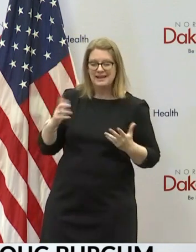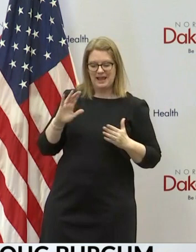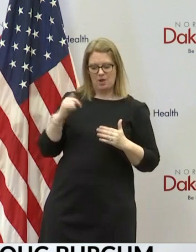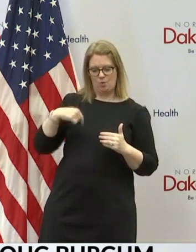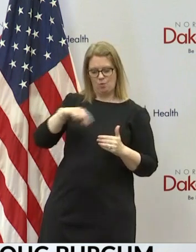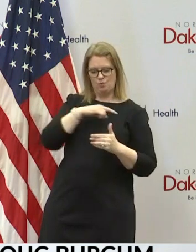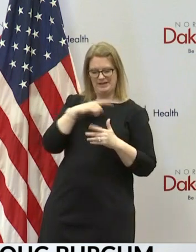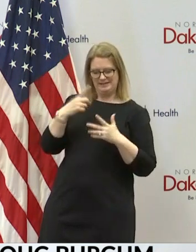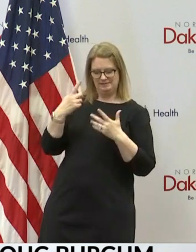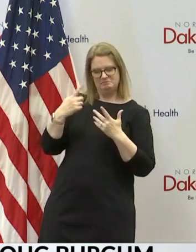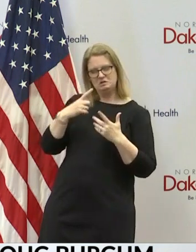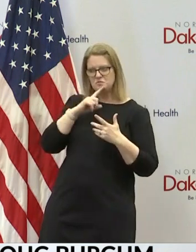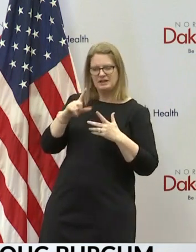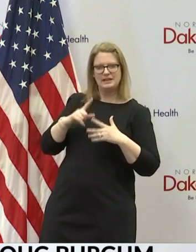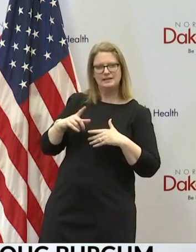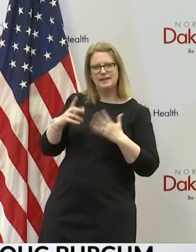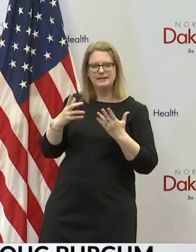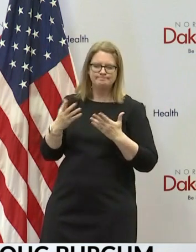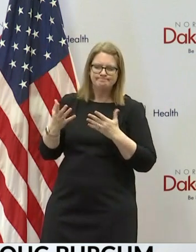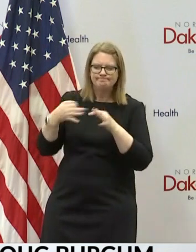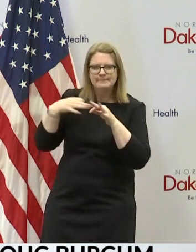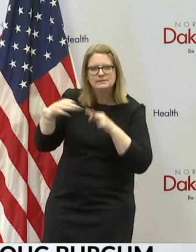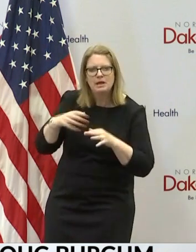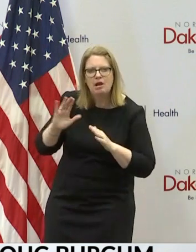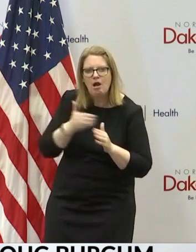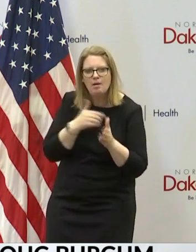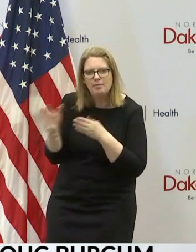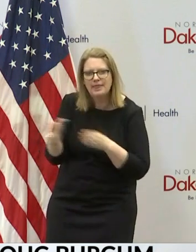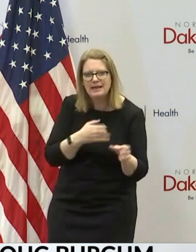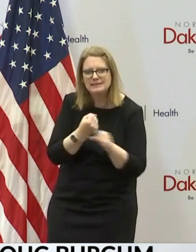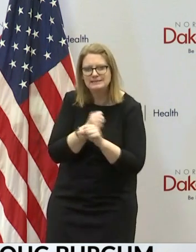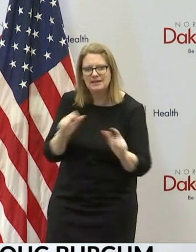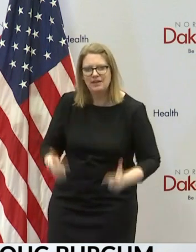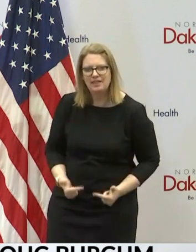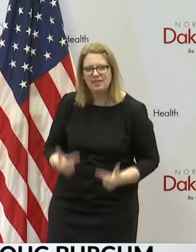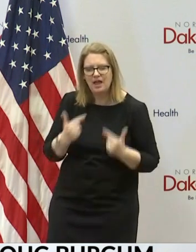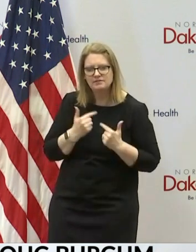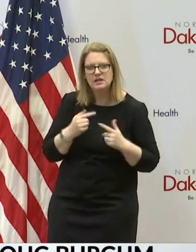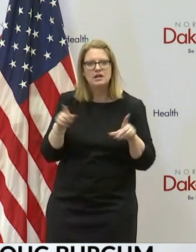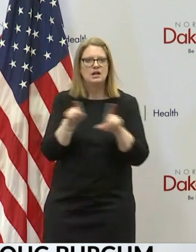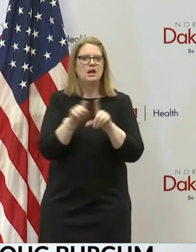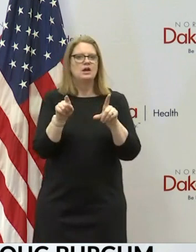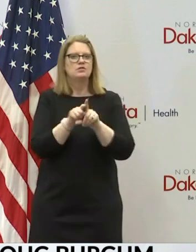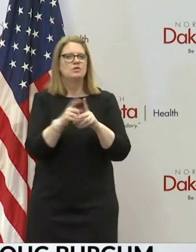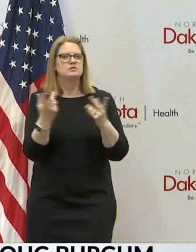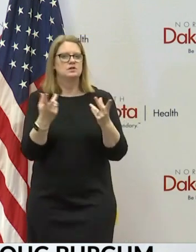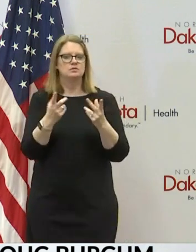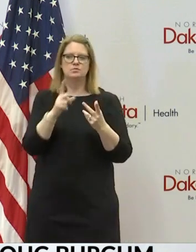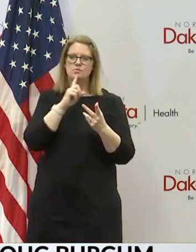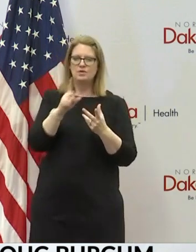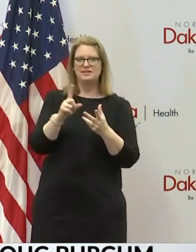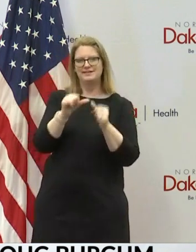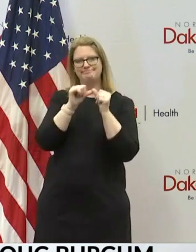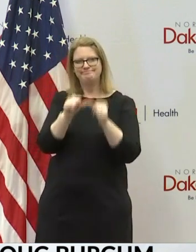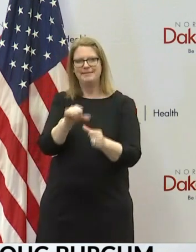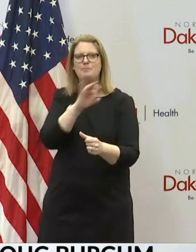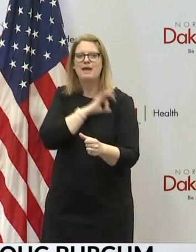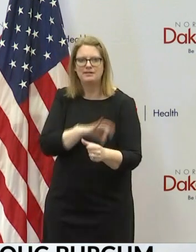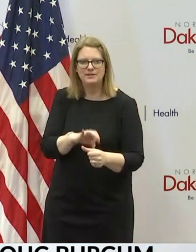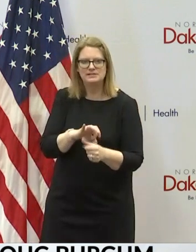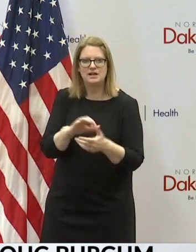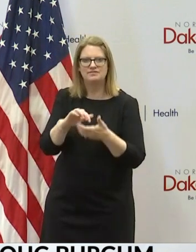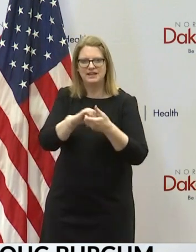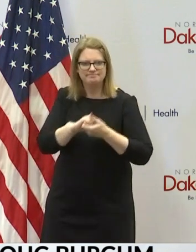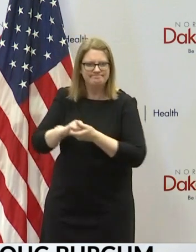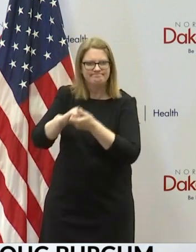lives and livelihoods, and also to share our gratitude to the benefits of the ongoing state and federal partnerships. We were